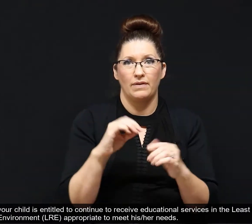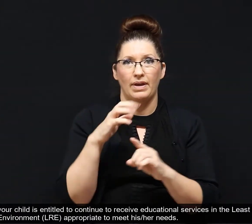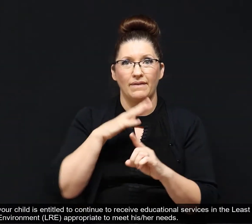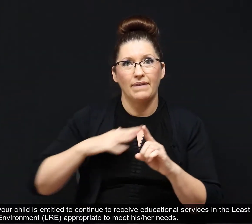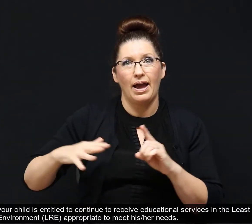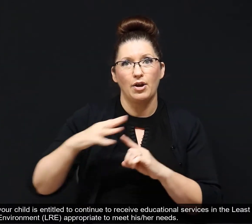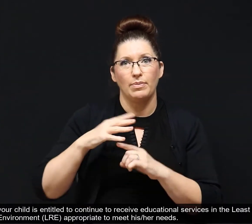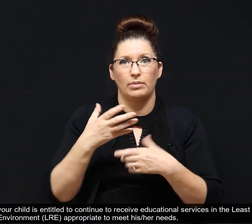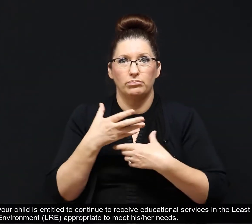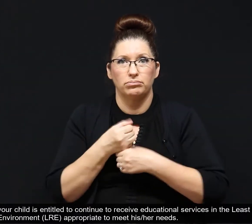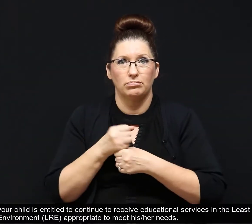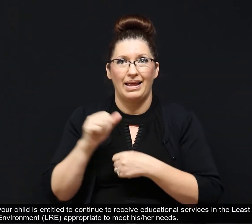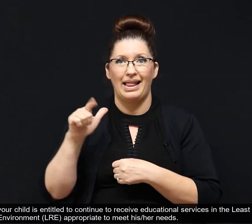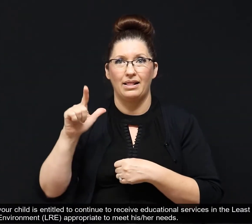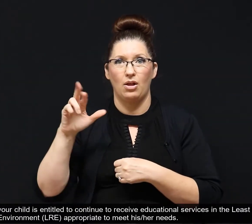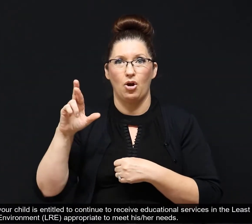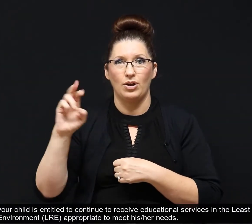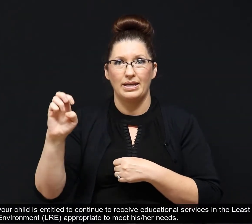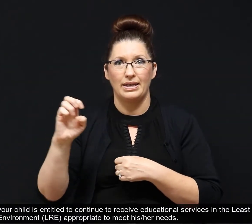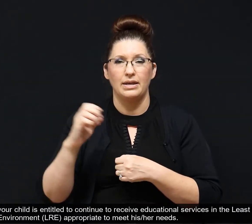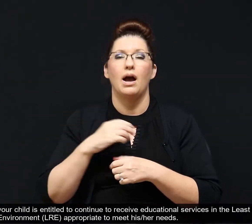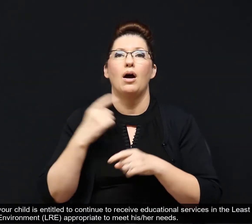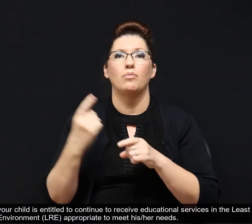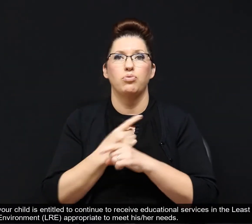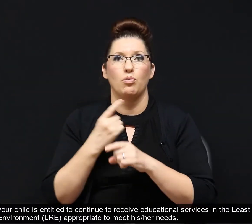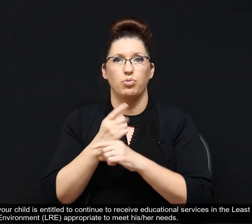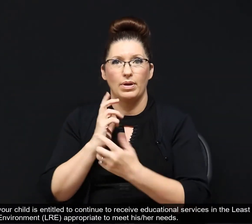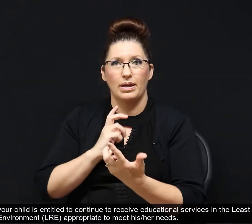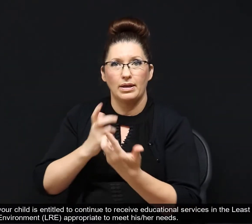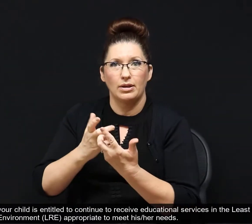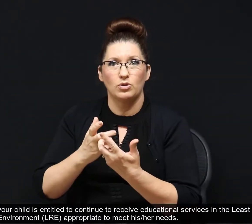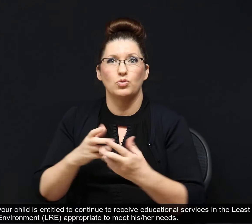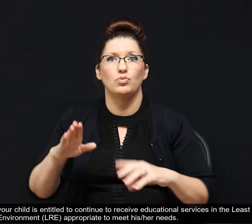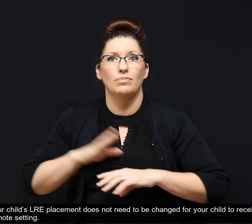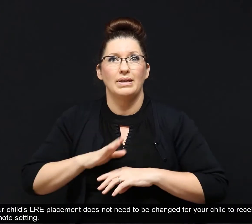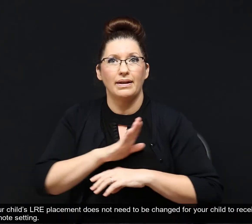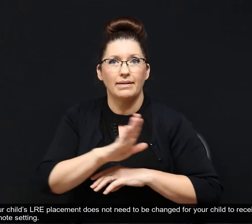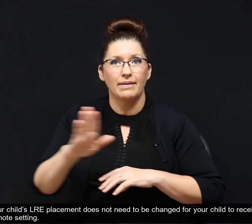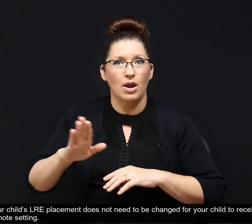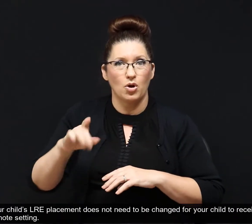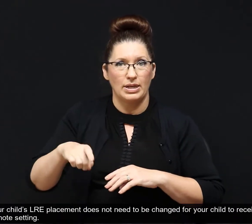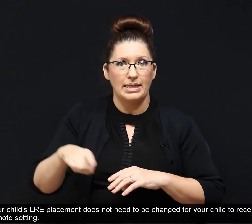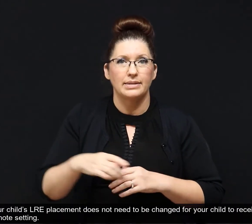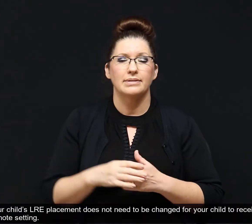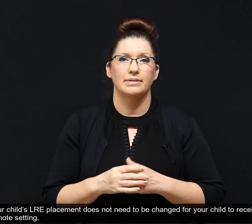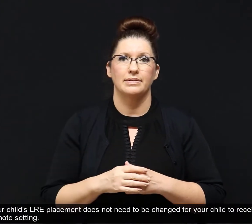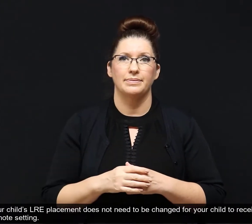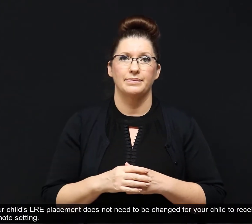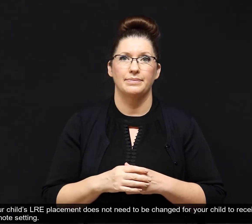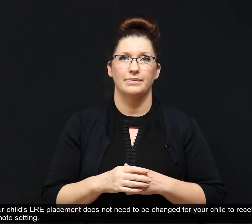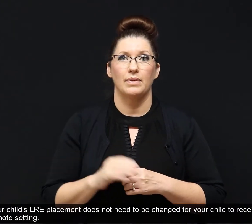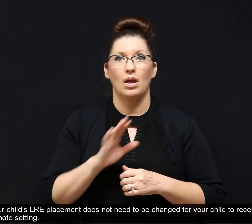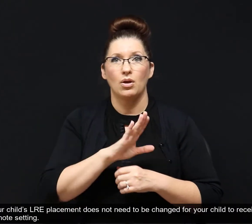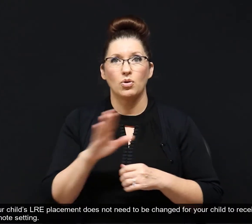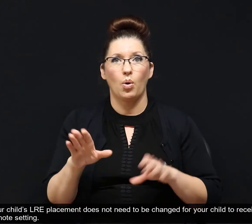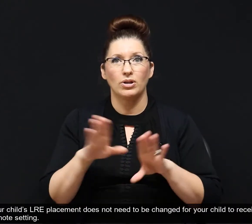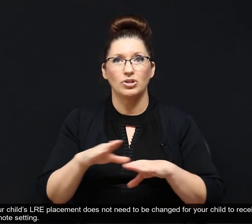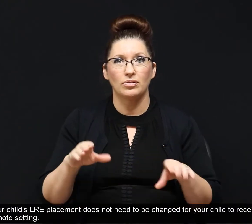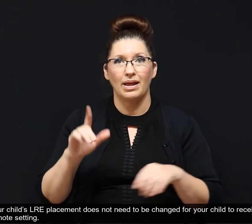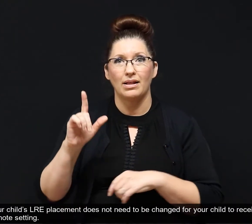or LRE, appropriate to meet his or her needs. Your child's LRE placement does not need to be changed